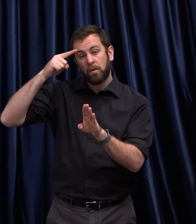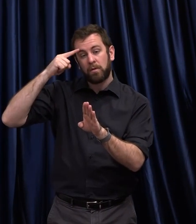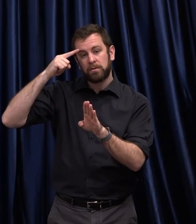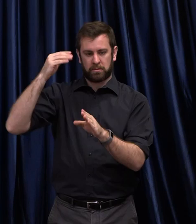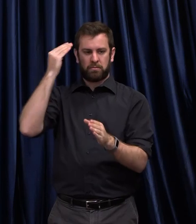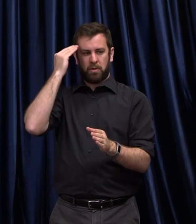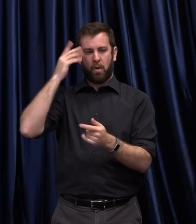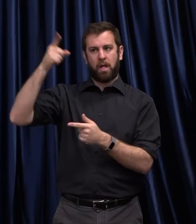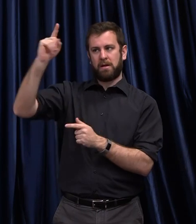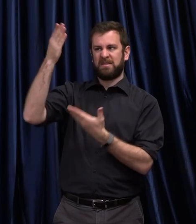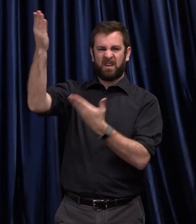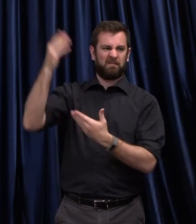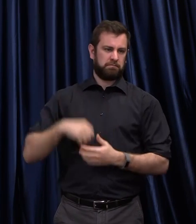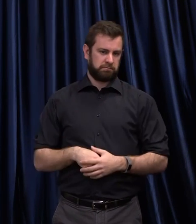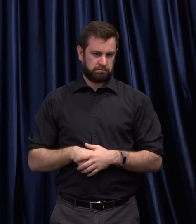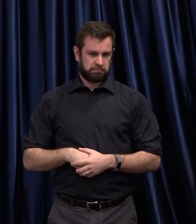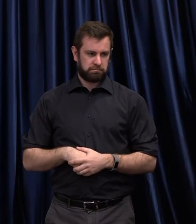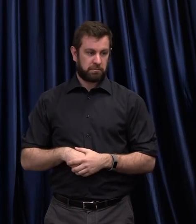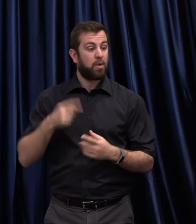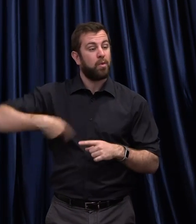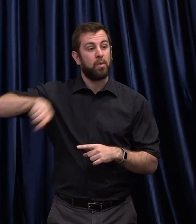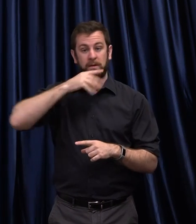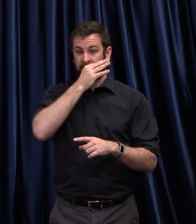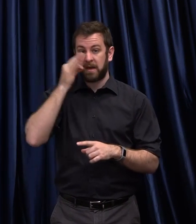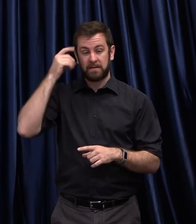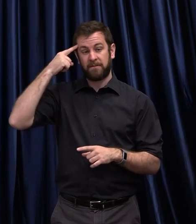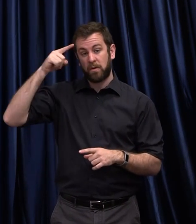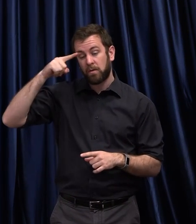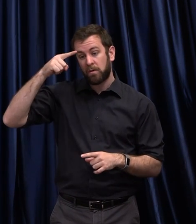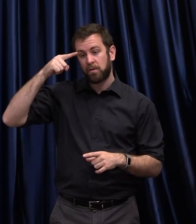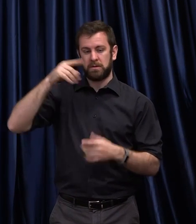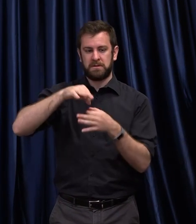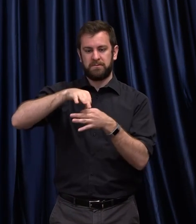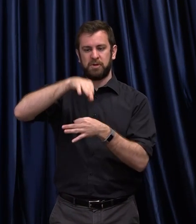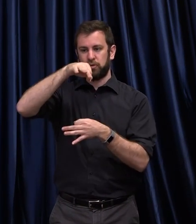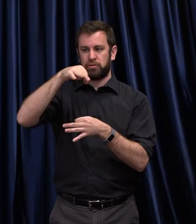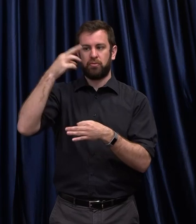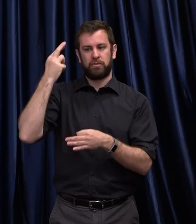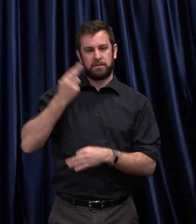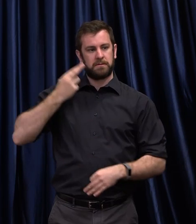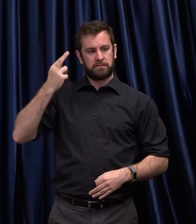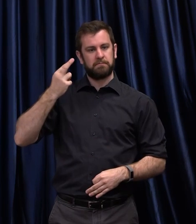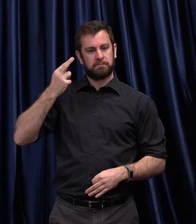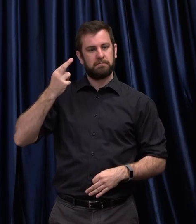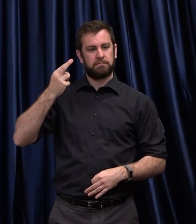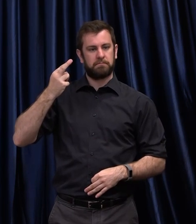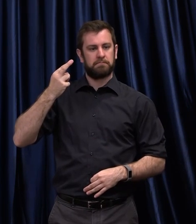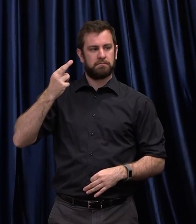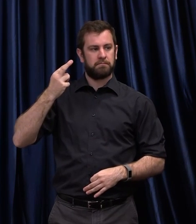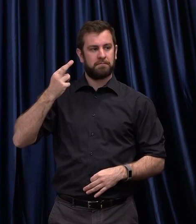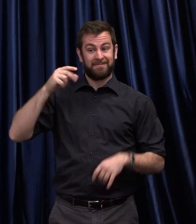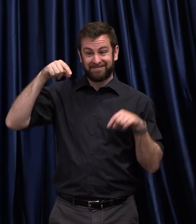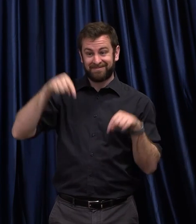Allah. So we are fasting for a spiritual reason. And this